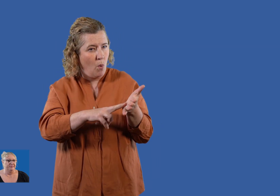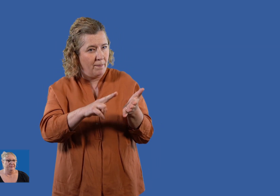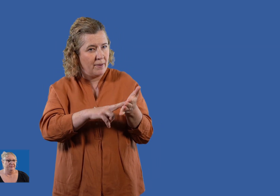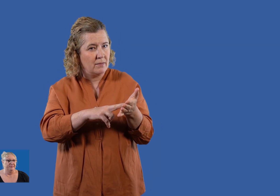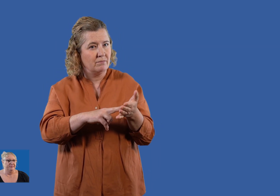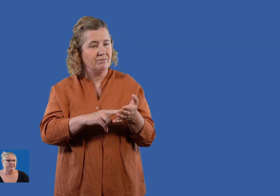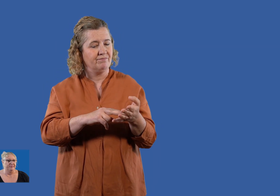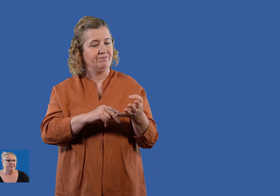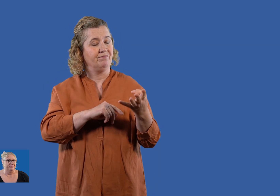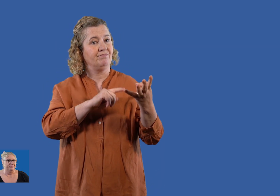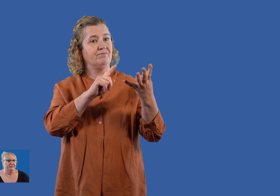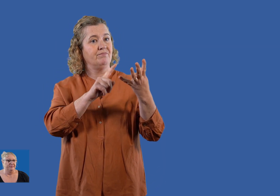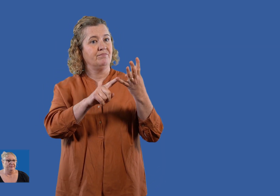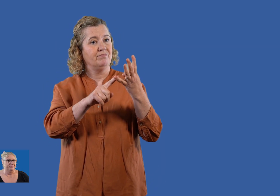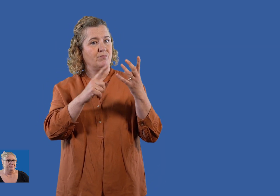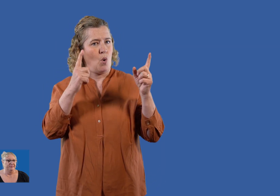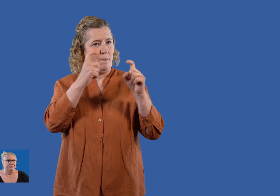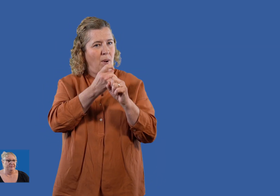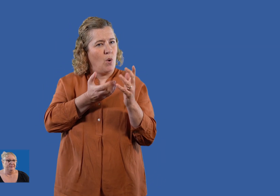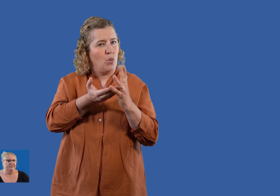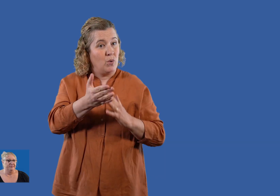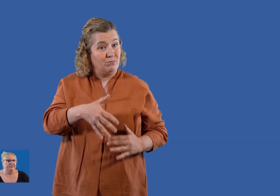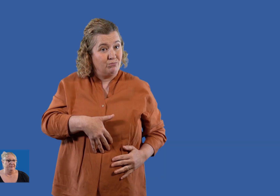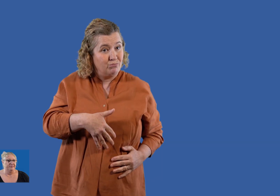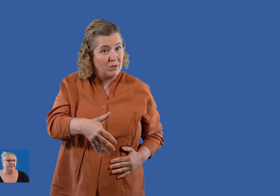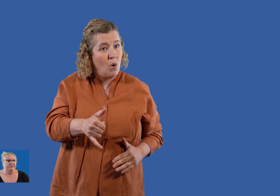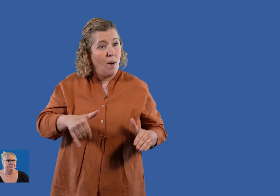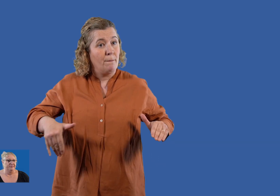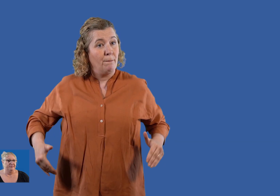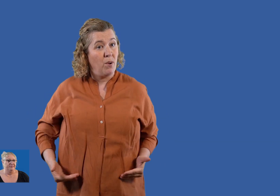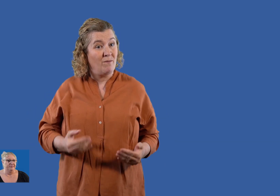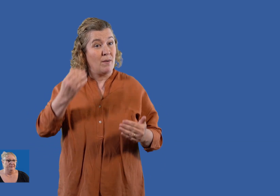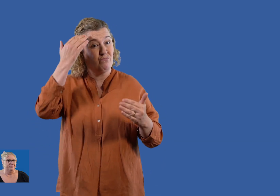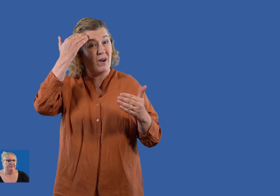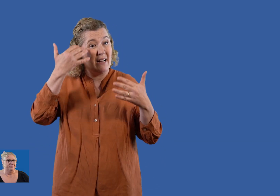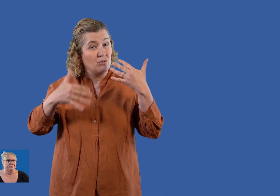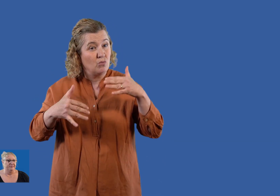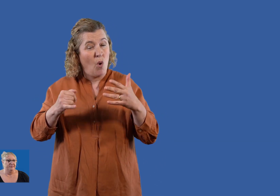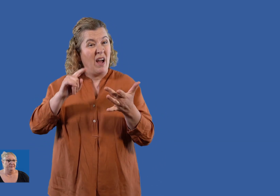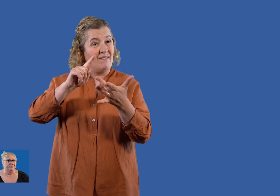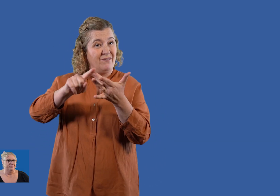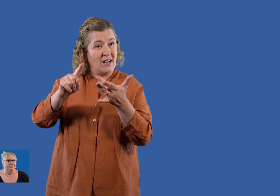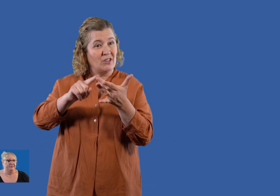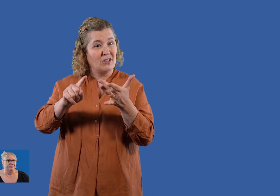brain, complications during pregnancy and birth from a brain injury or infection.